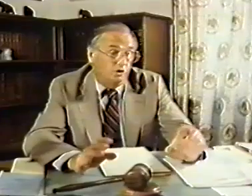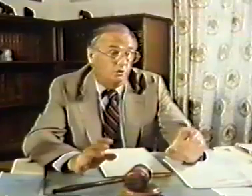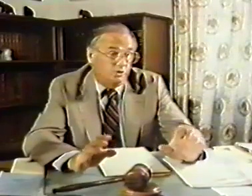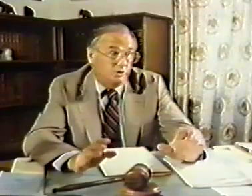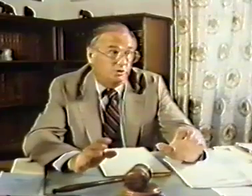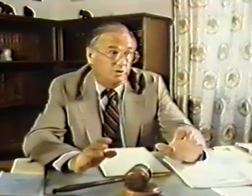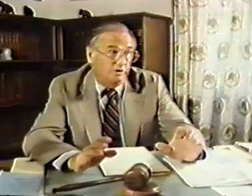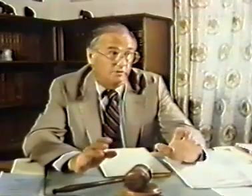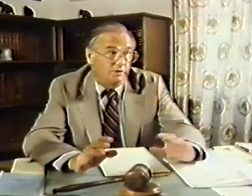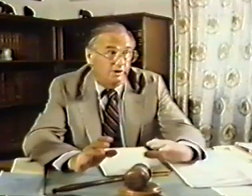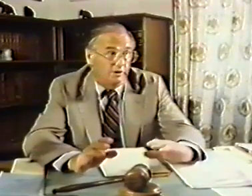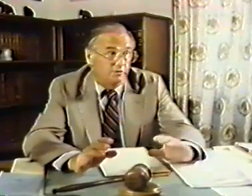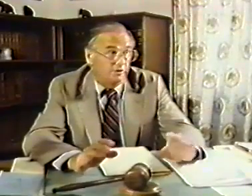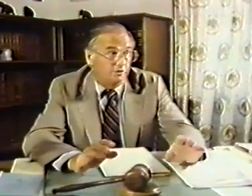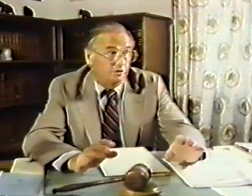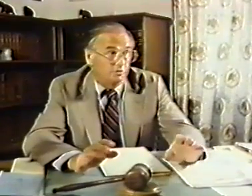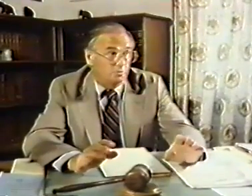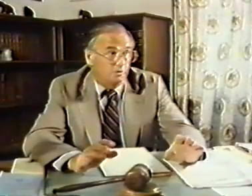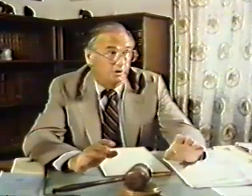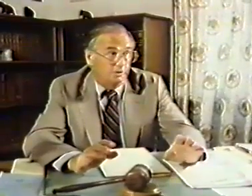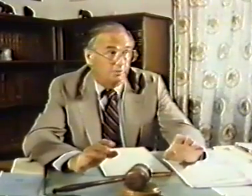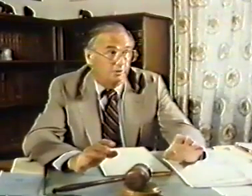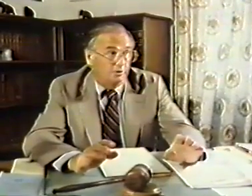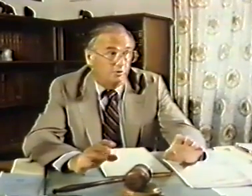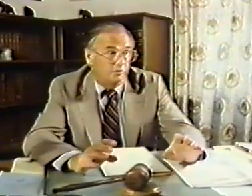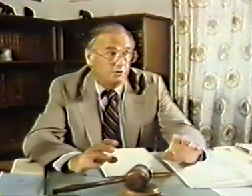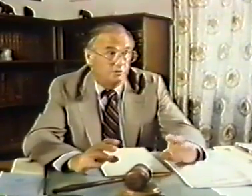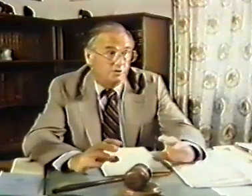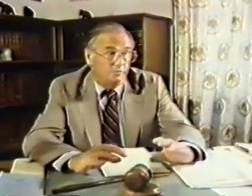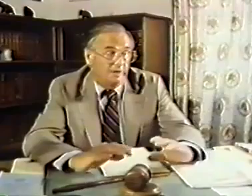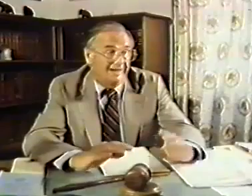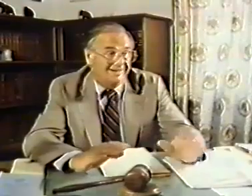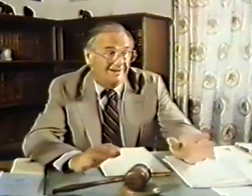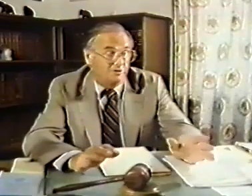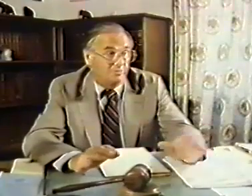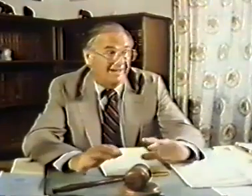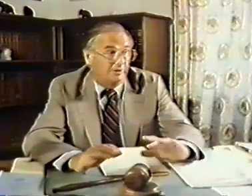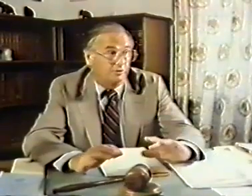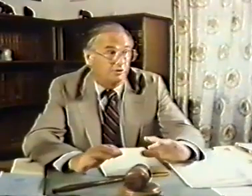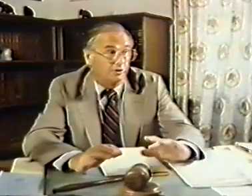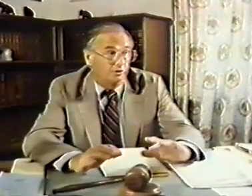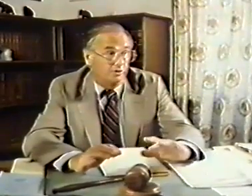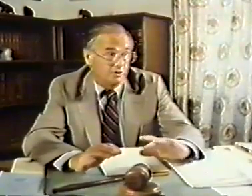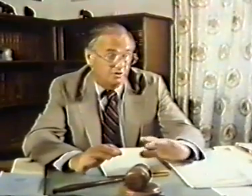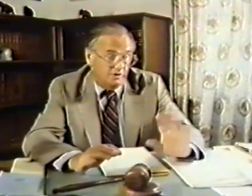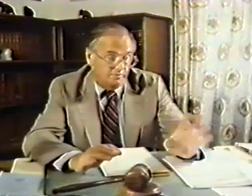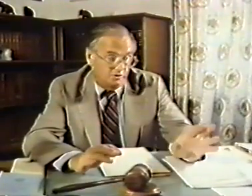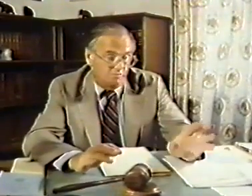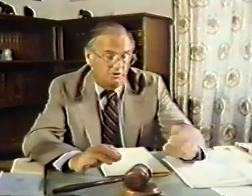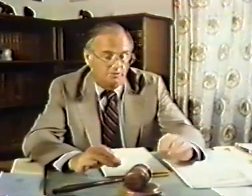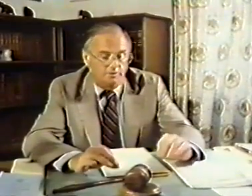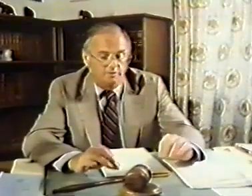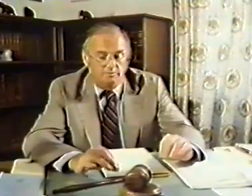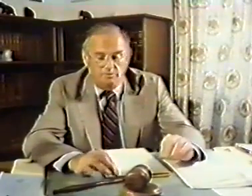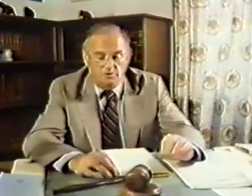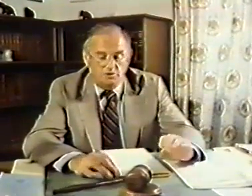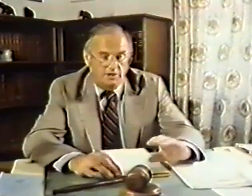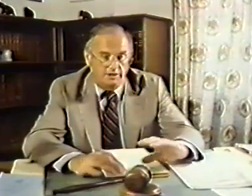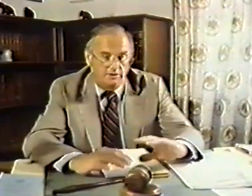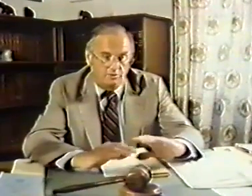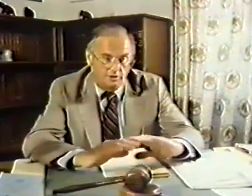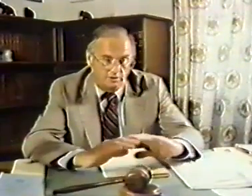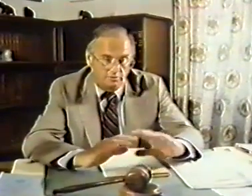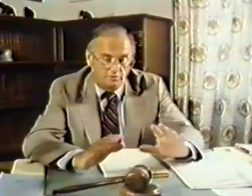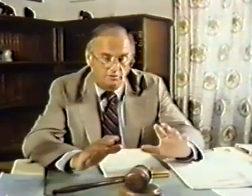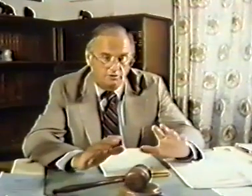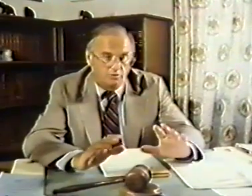where we know statistically for every dollar the federal government's put up, we receive some $9 back in return, in the sense of that person being a productive member of